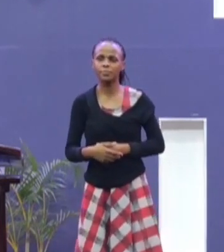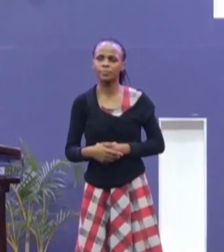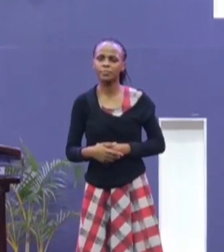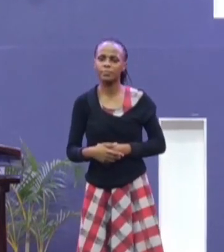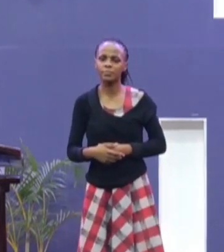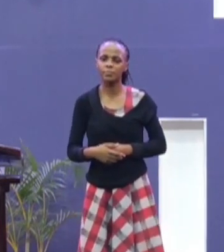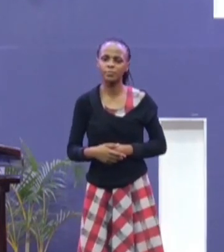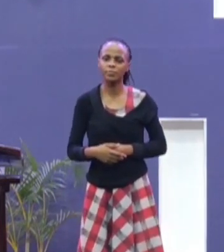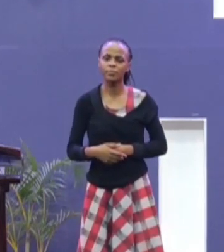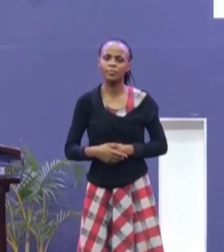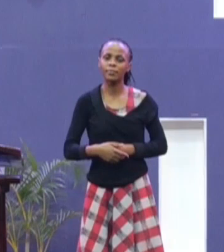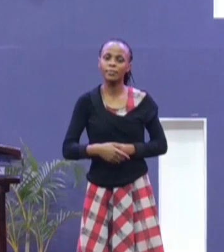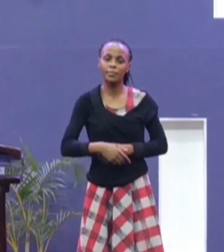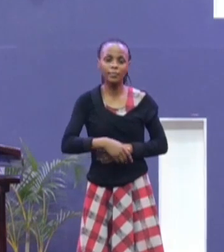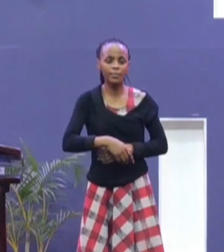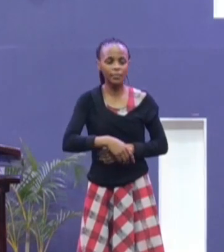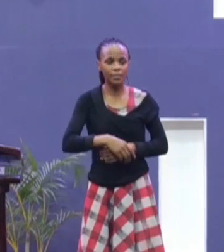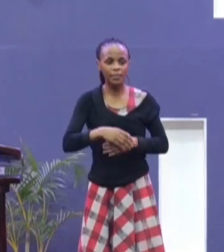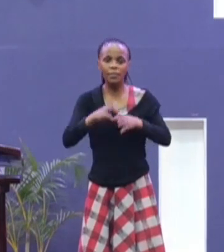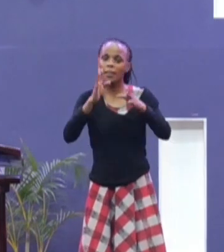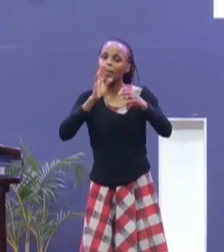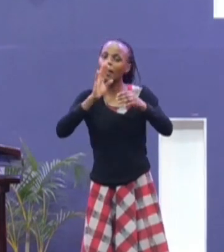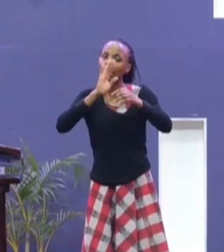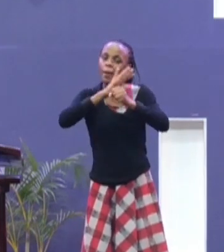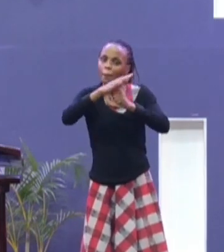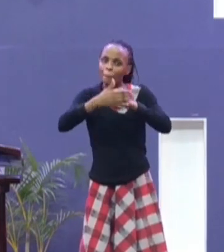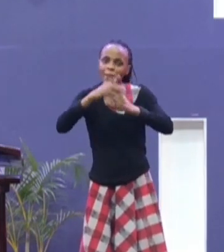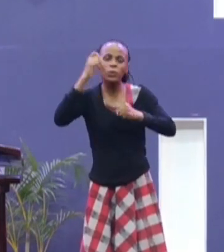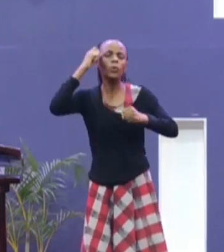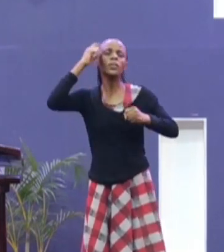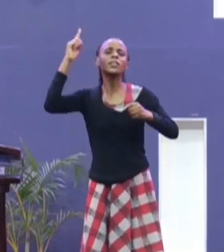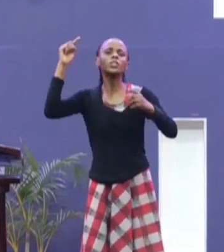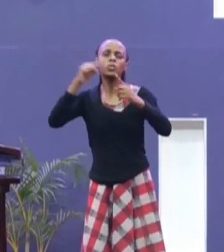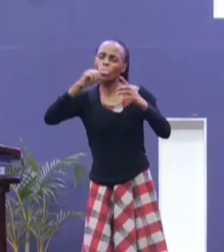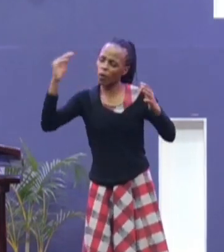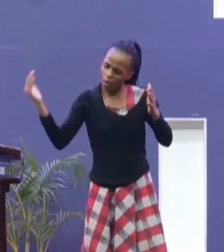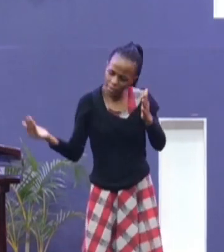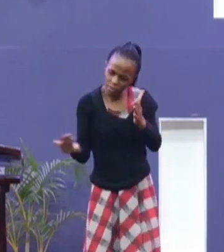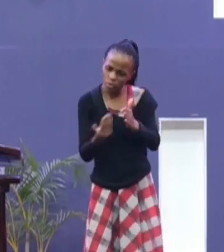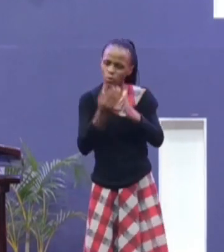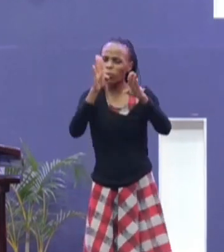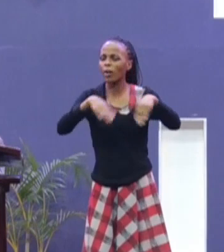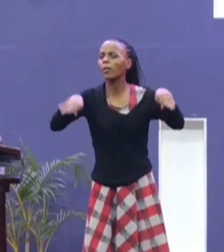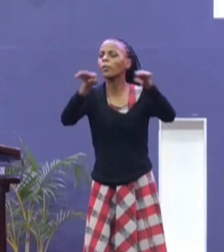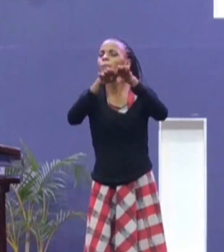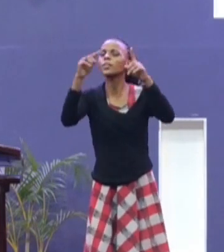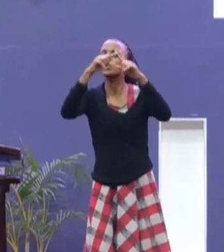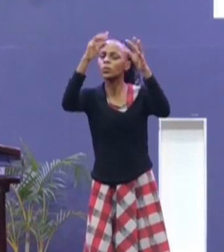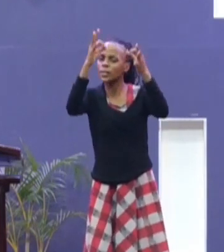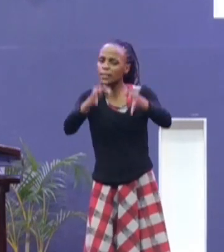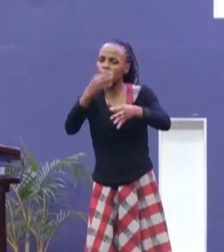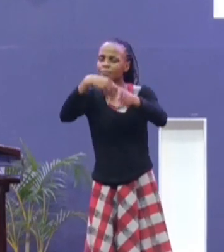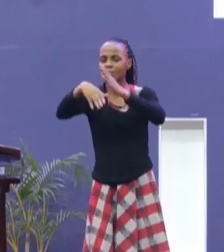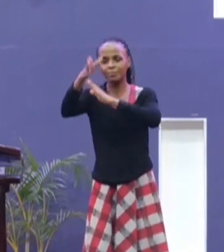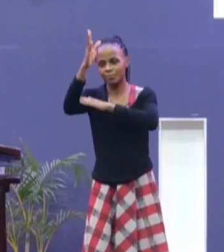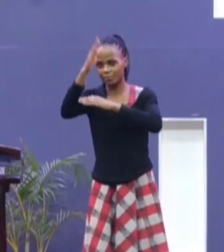Conform your understanding to a new look of the things of God. Kaakano ssa kimu endowooza gyetera okussa ekimu